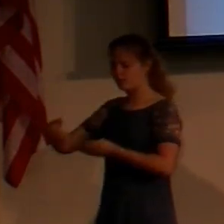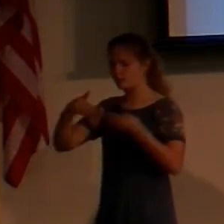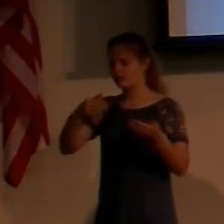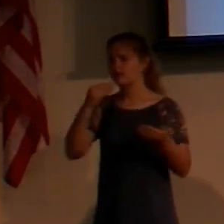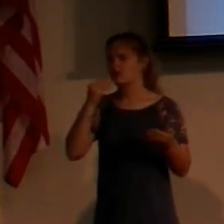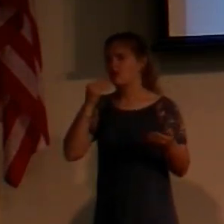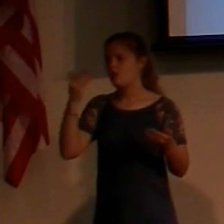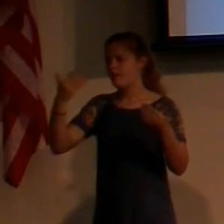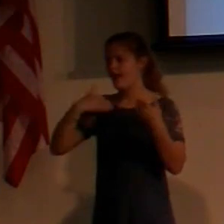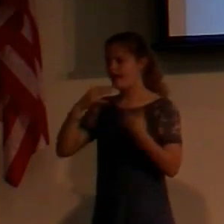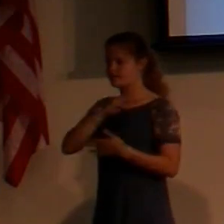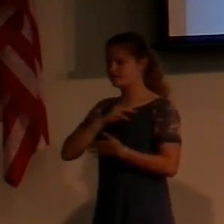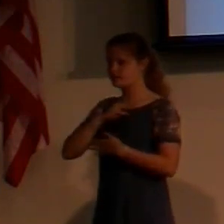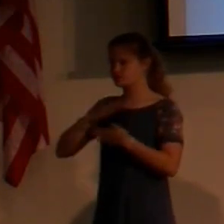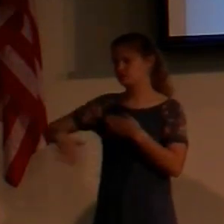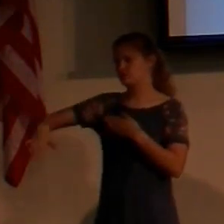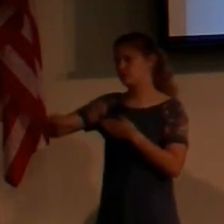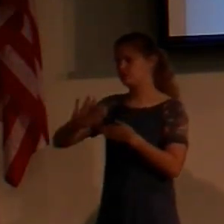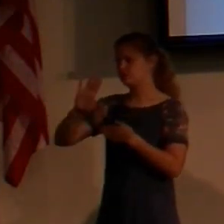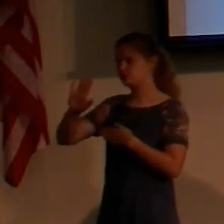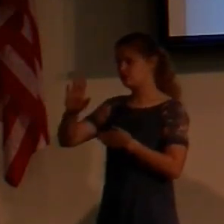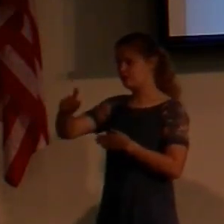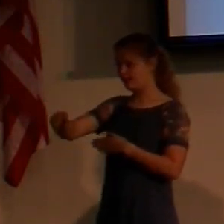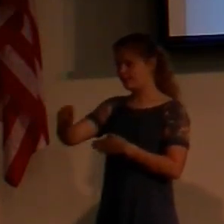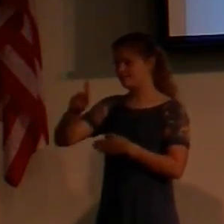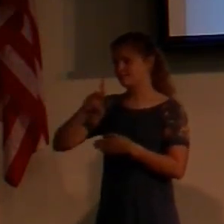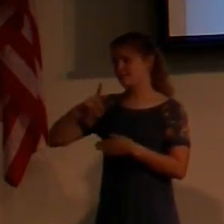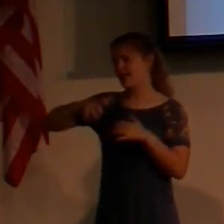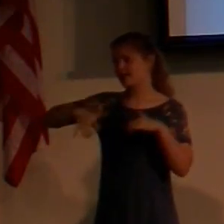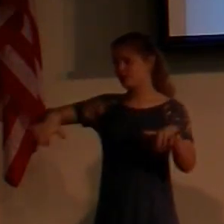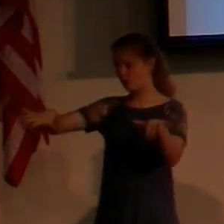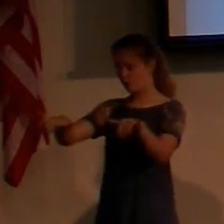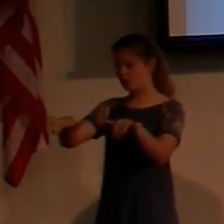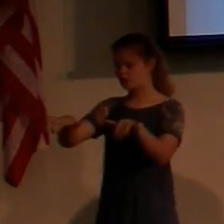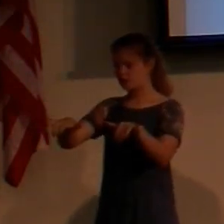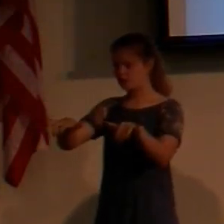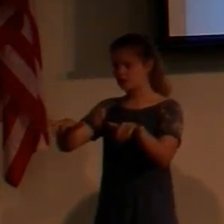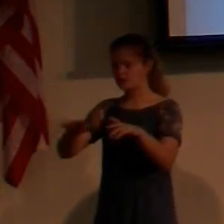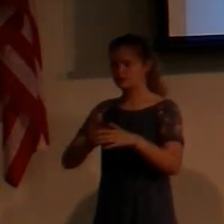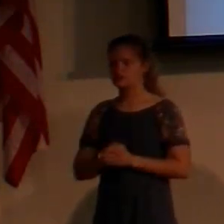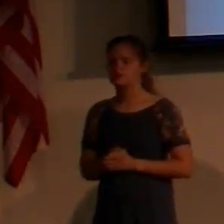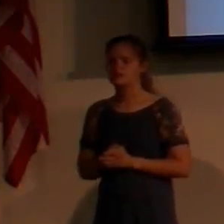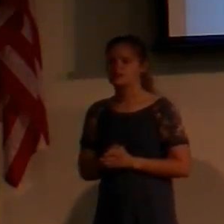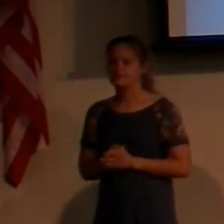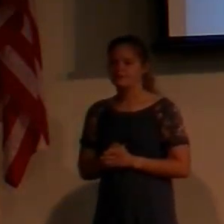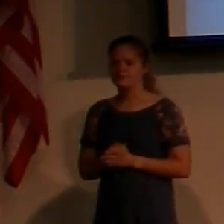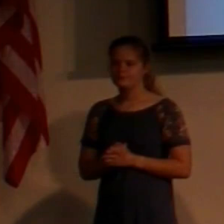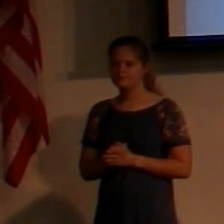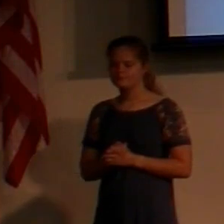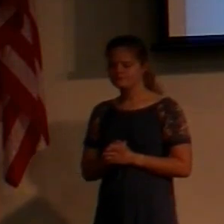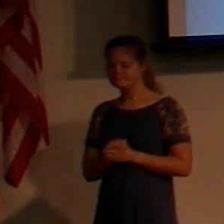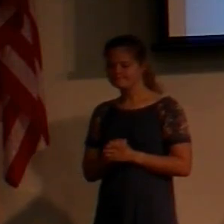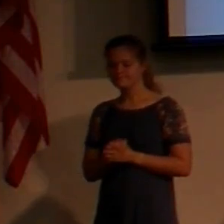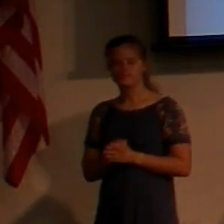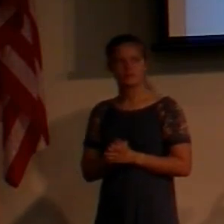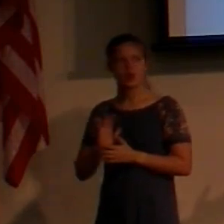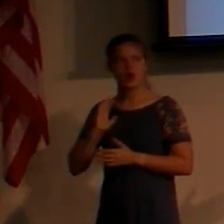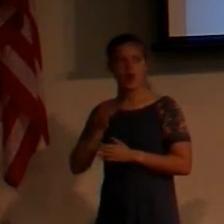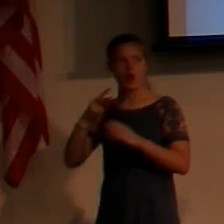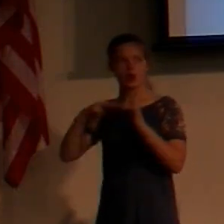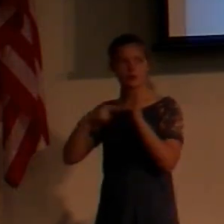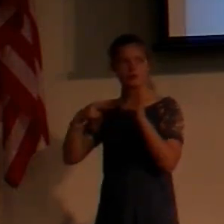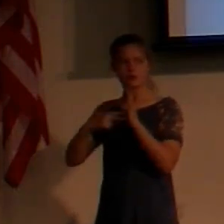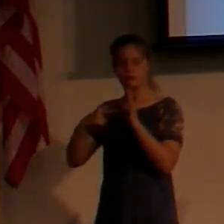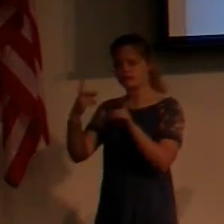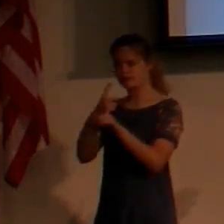own backyard, the other 300 and the other 51 weeks of the year, right? Well, this is, and of course, our purpose is to win